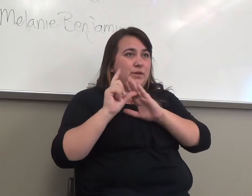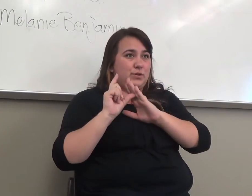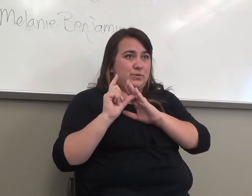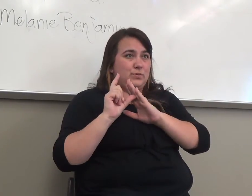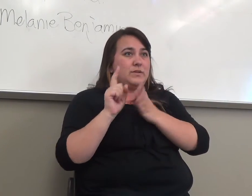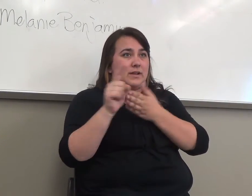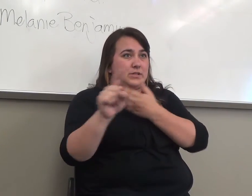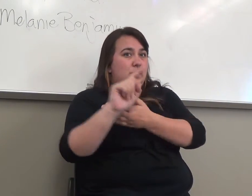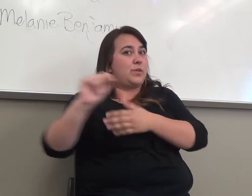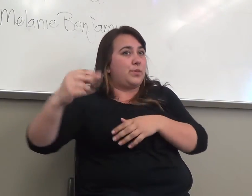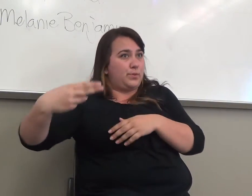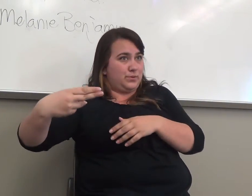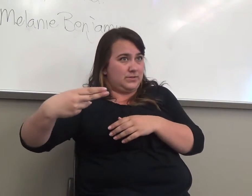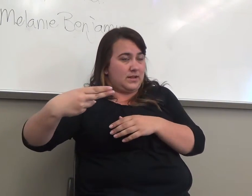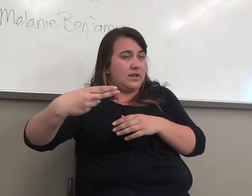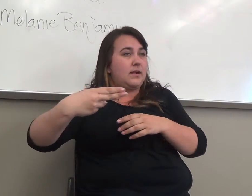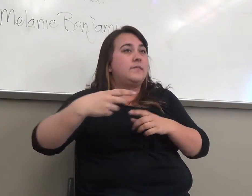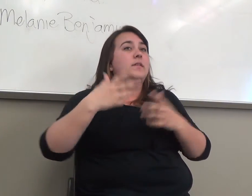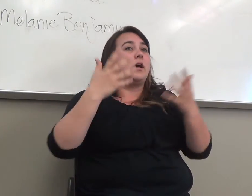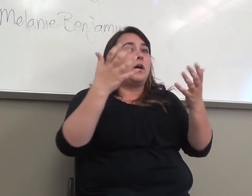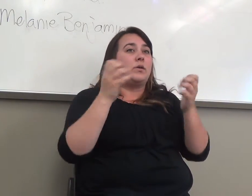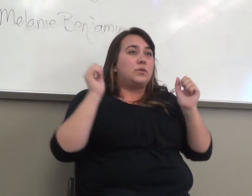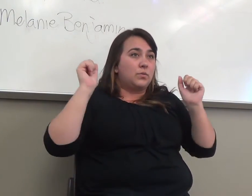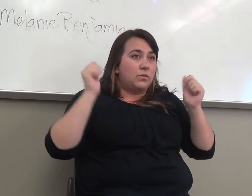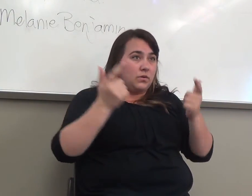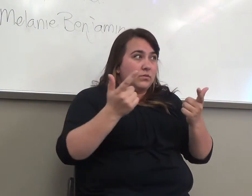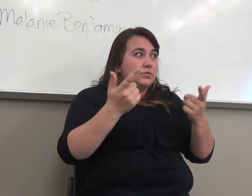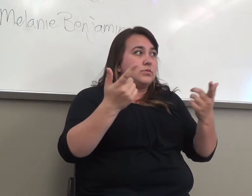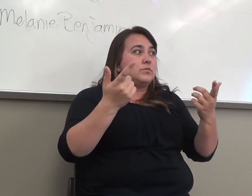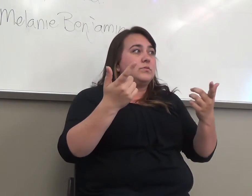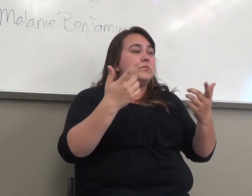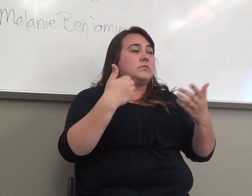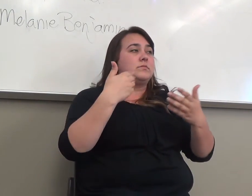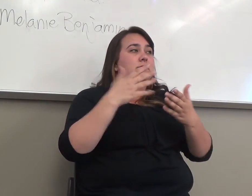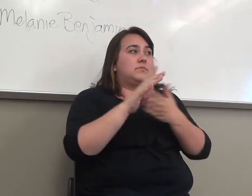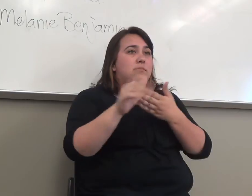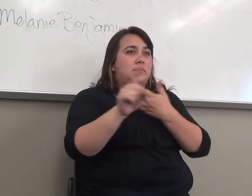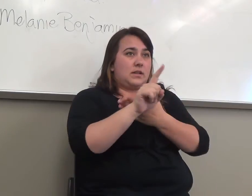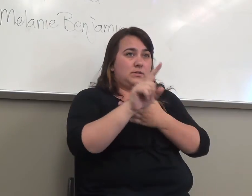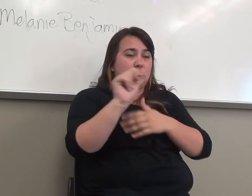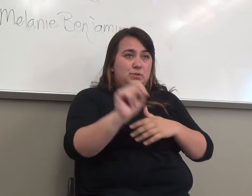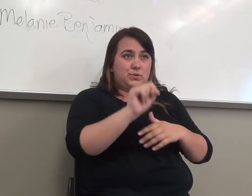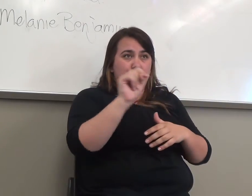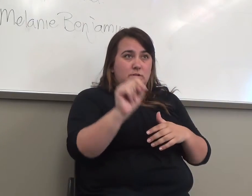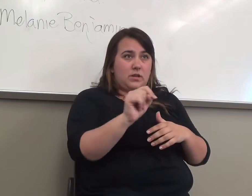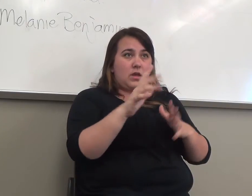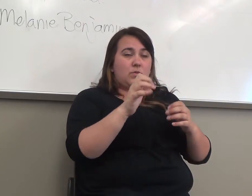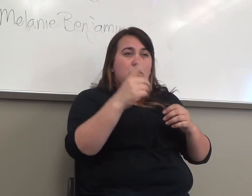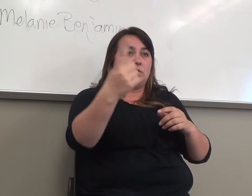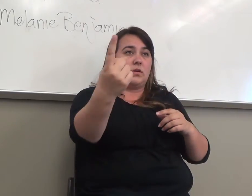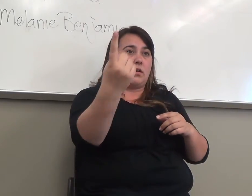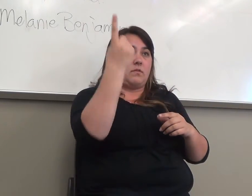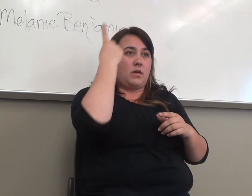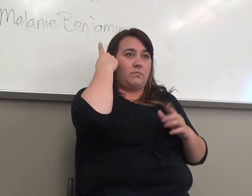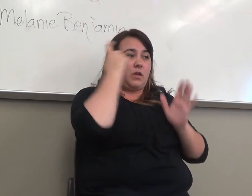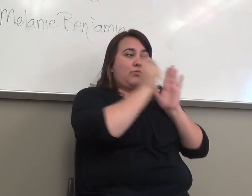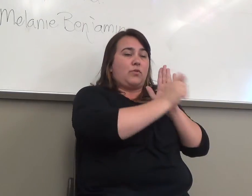I would like to have everybody come up next time and write your topic sentences on the